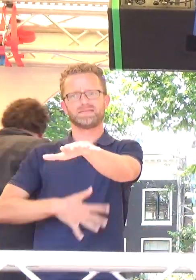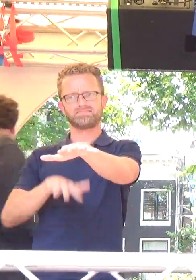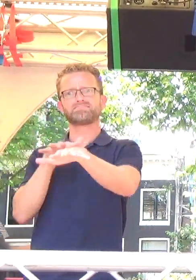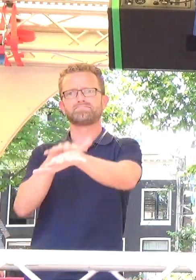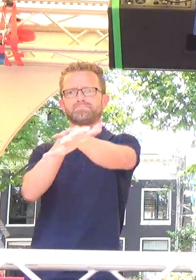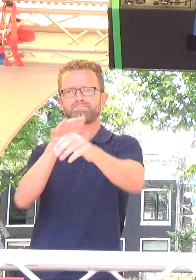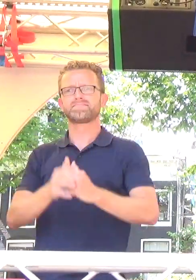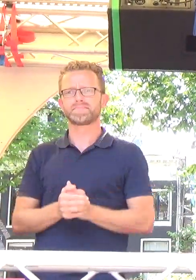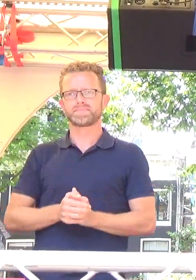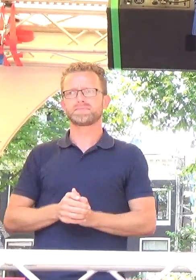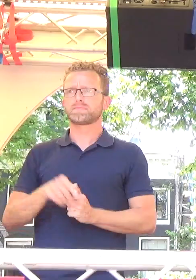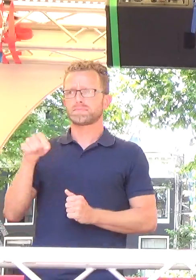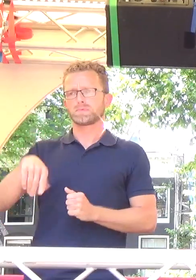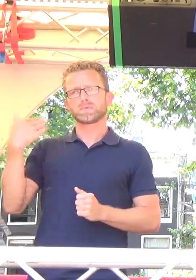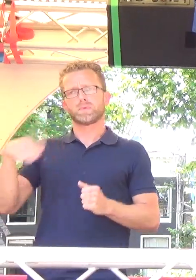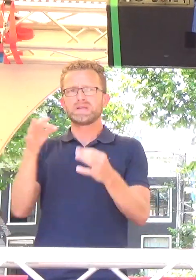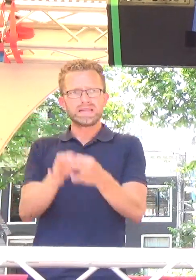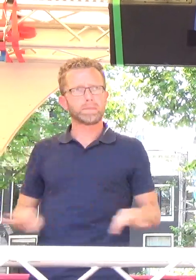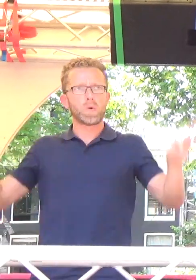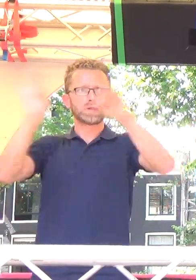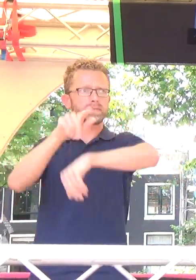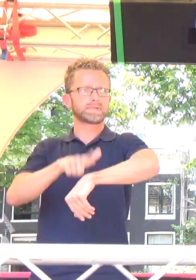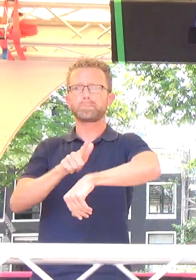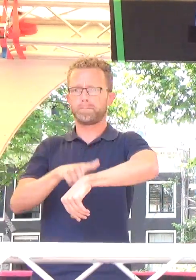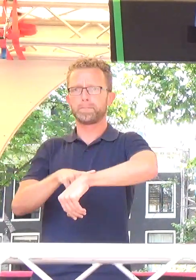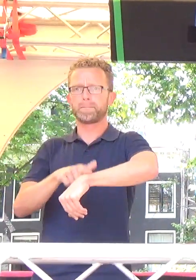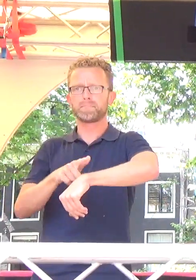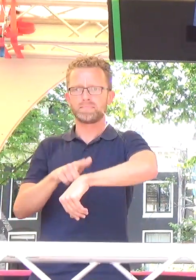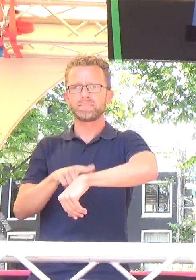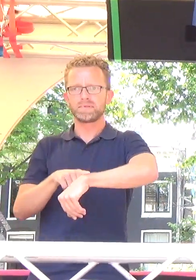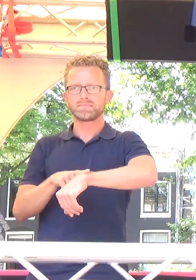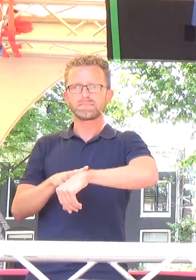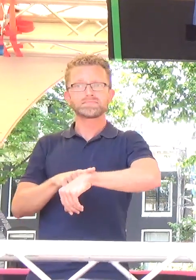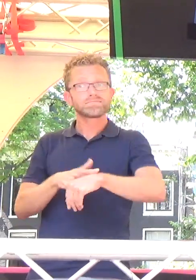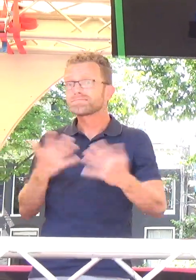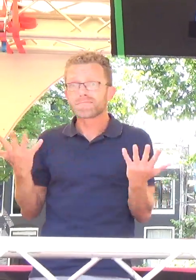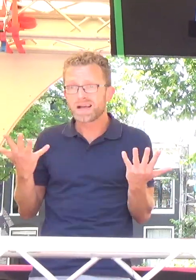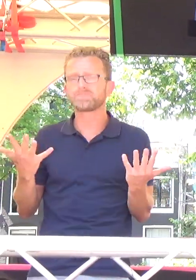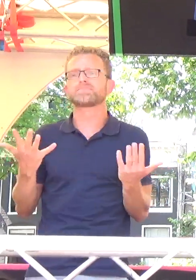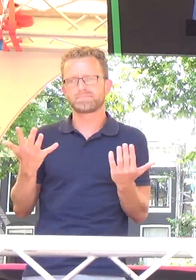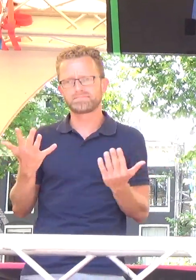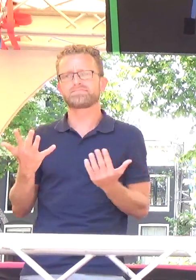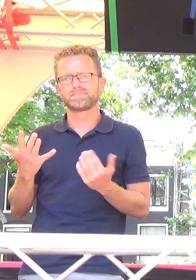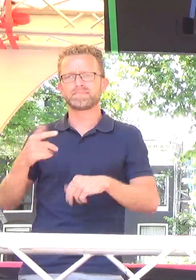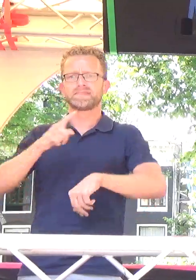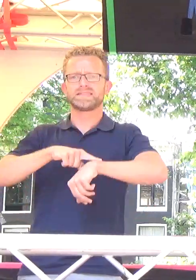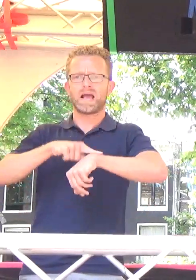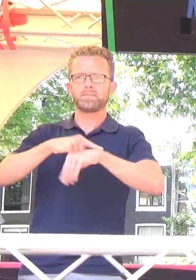because we are really at a tipping point. And this conference,